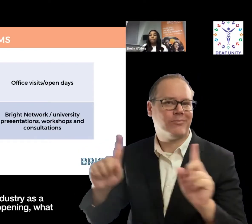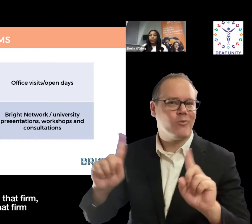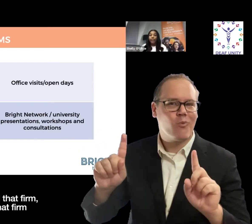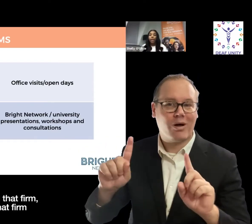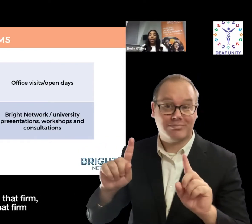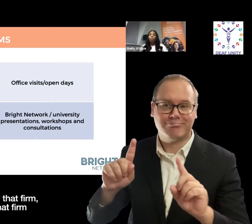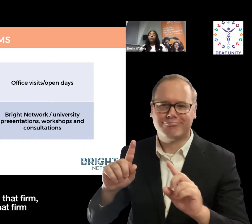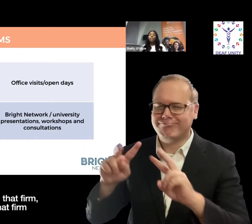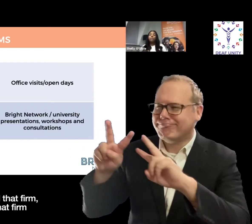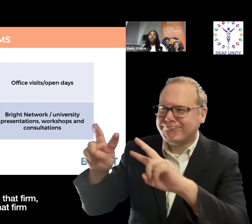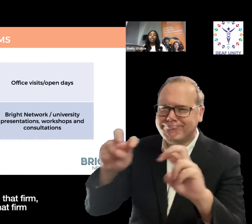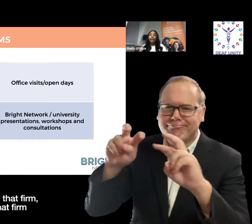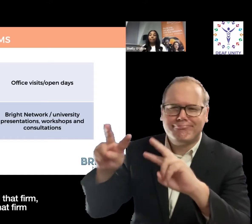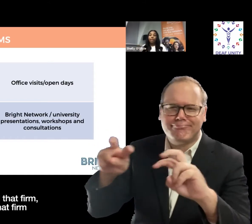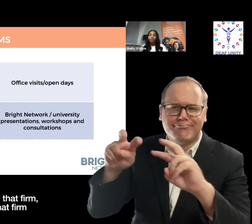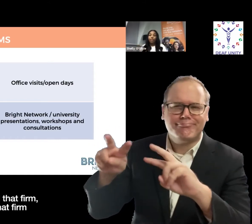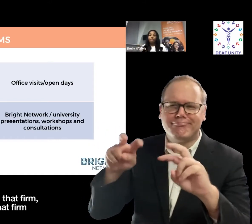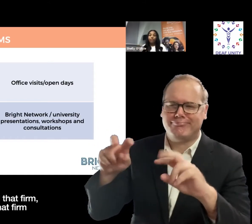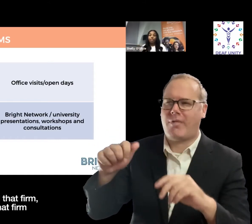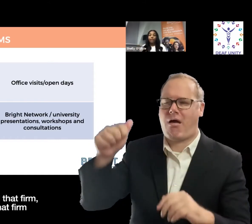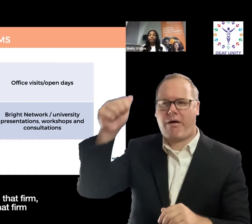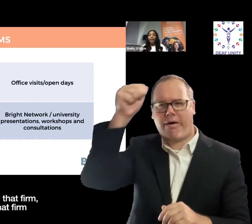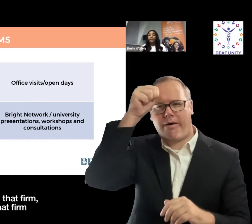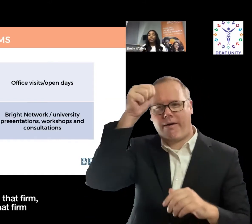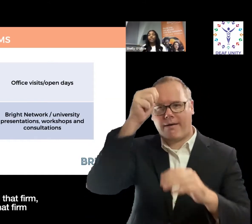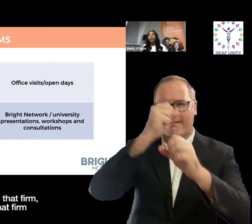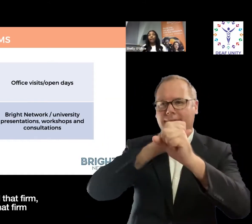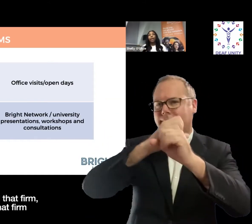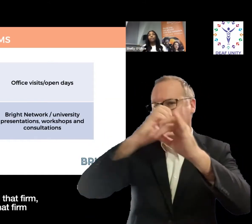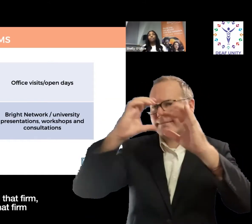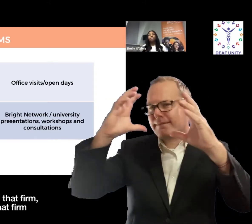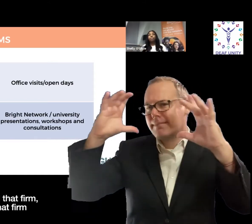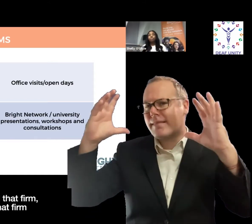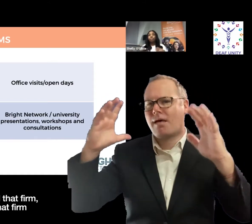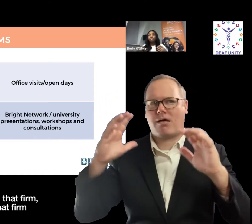what's happening, what situations are happening around that firm that